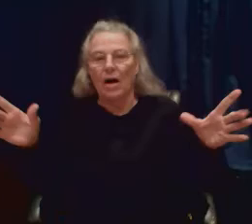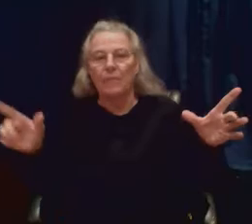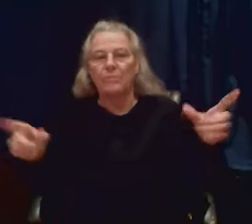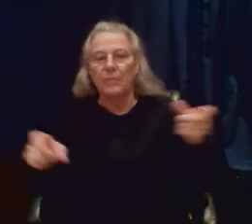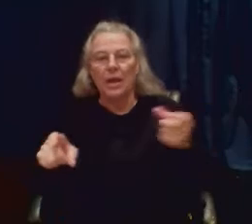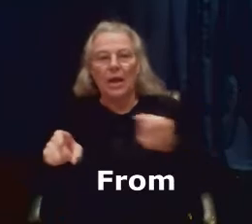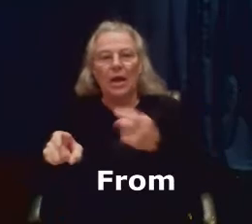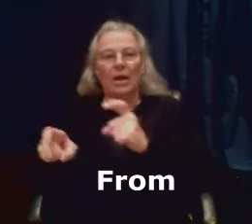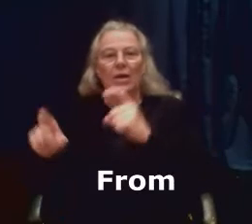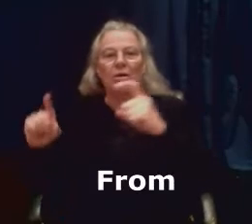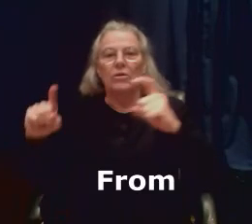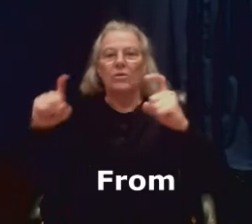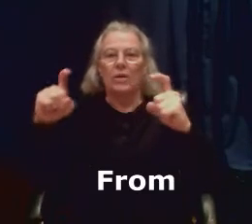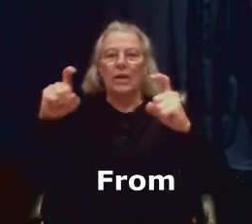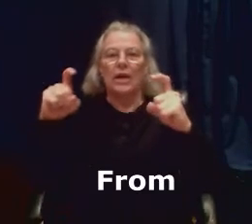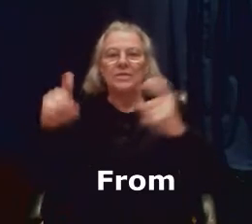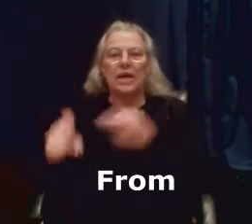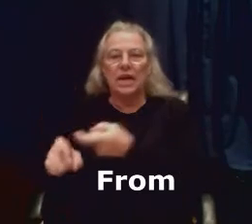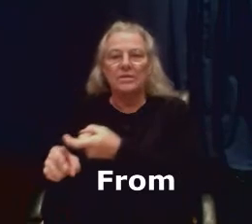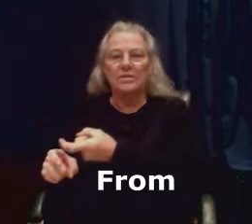From. X hands,